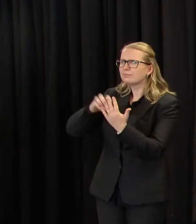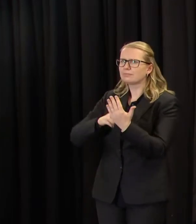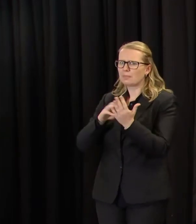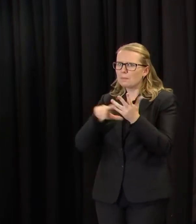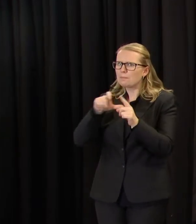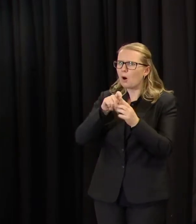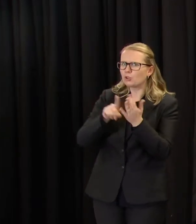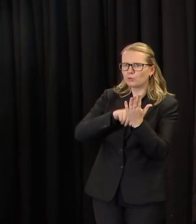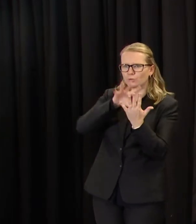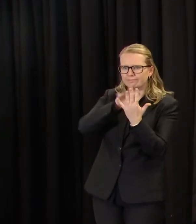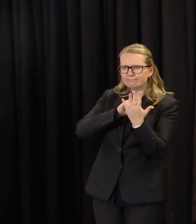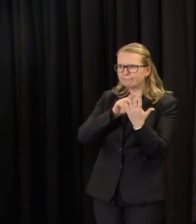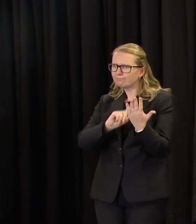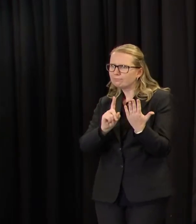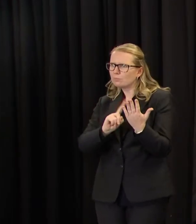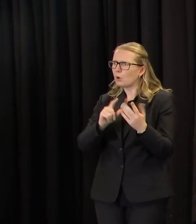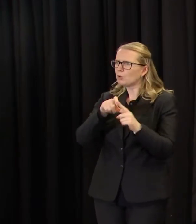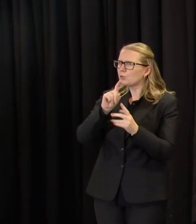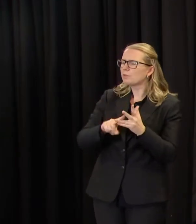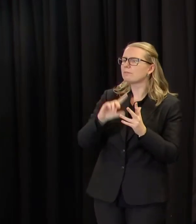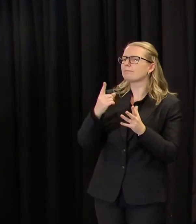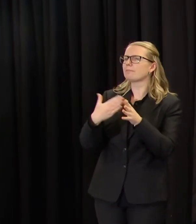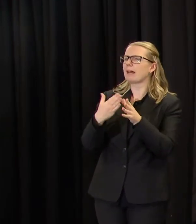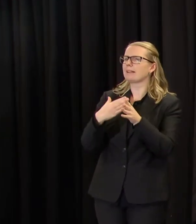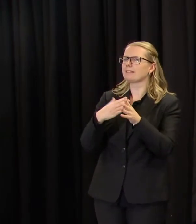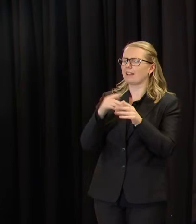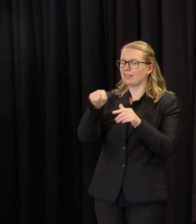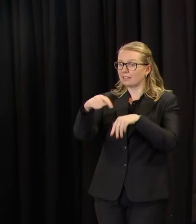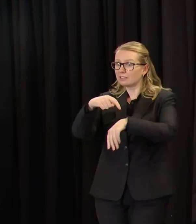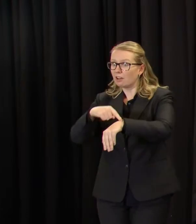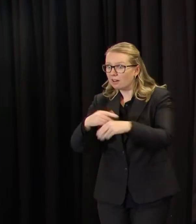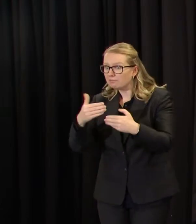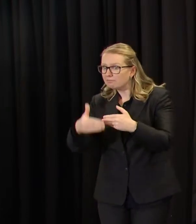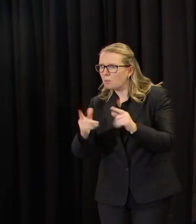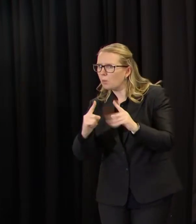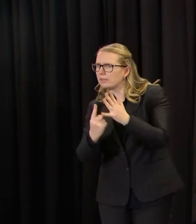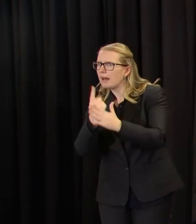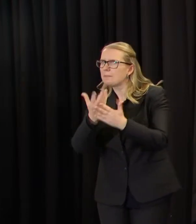what's happening at that time. And if we get to a situation where,